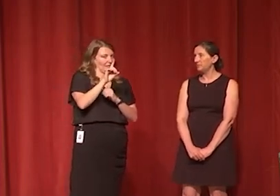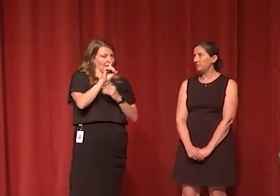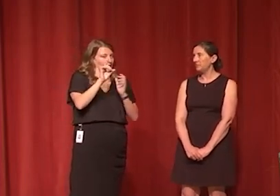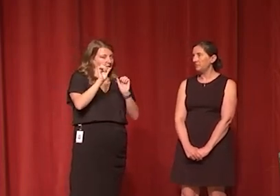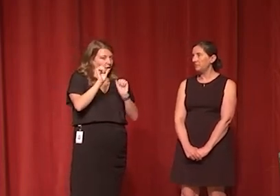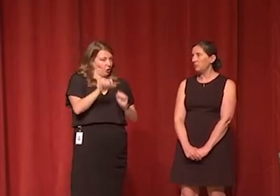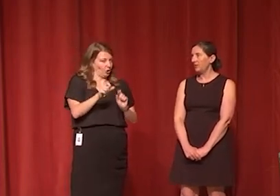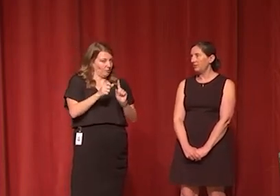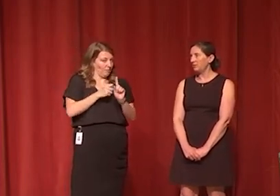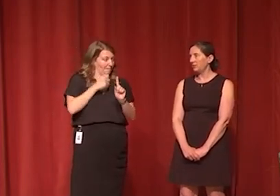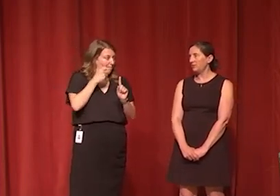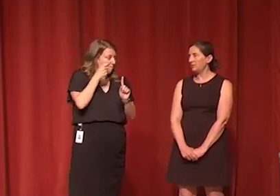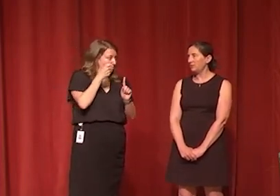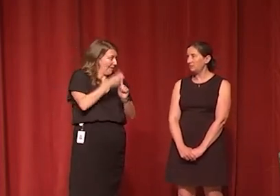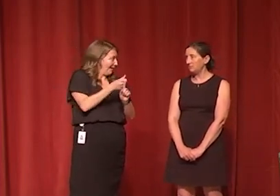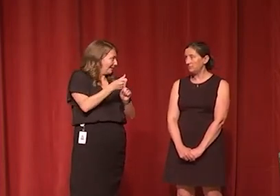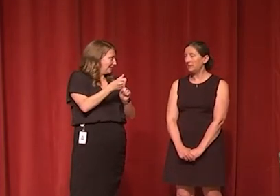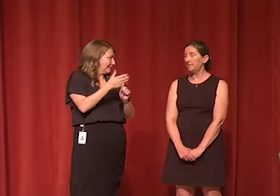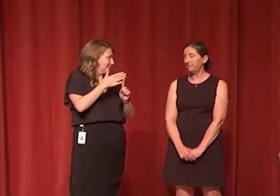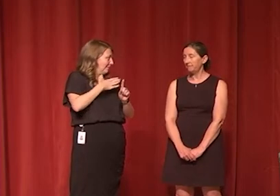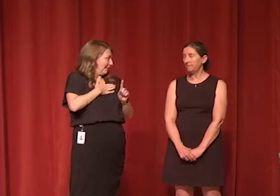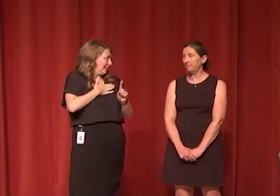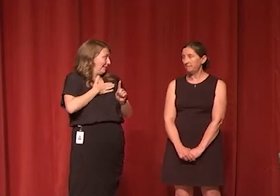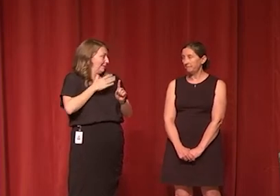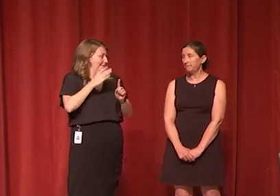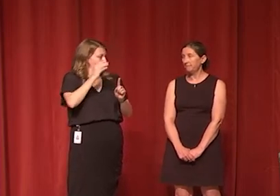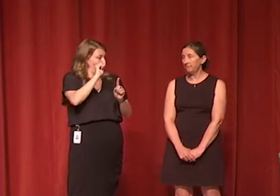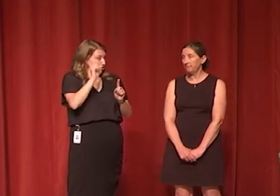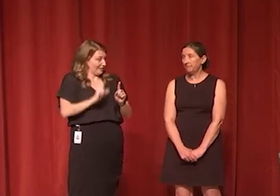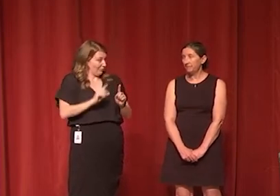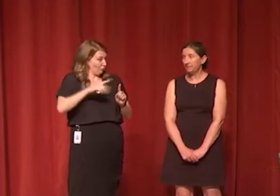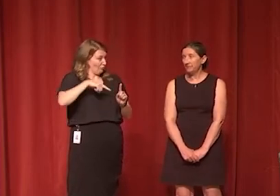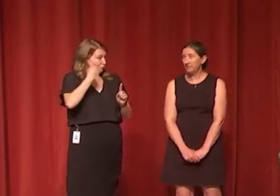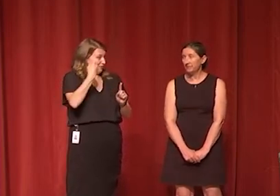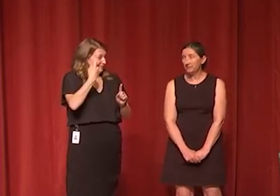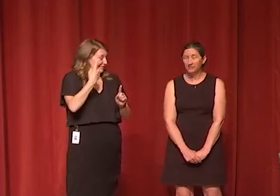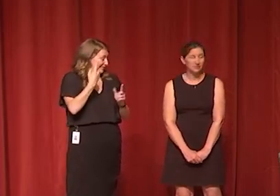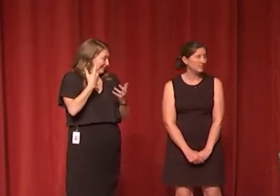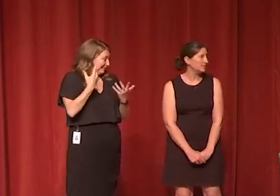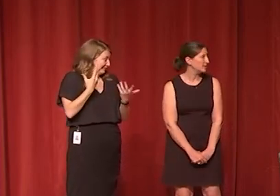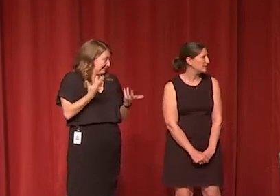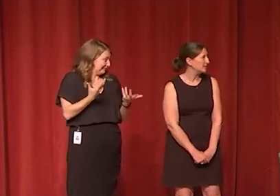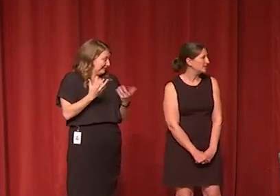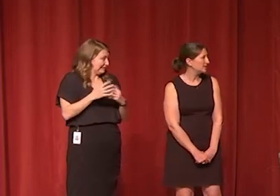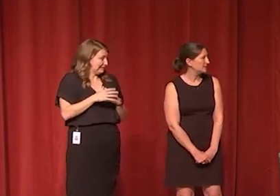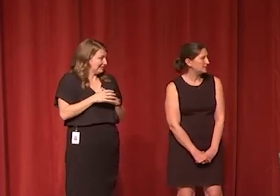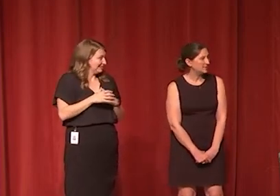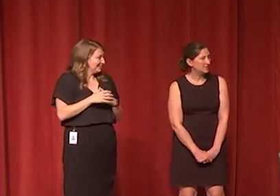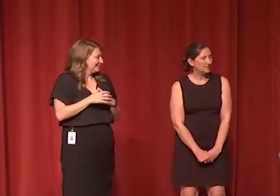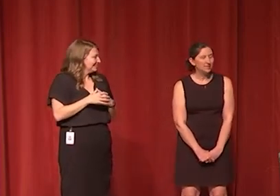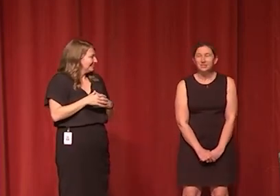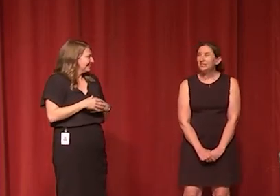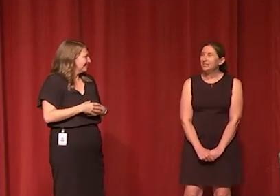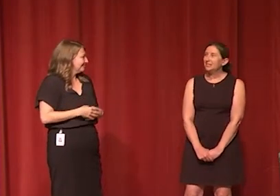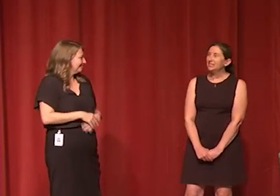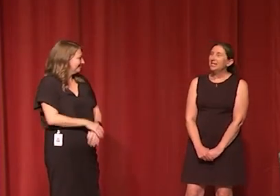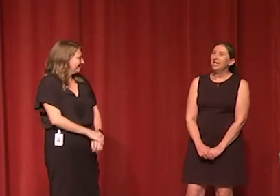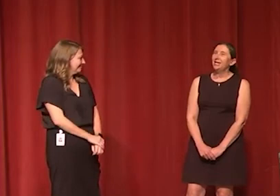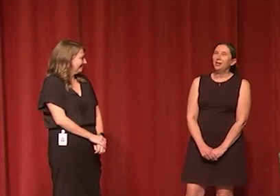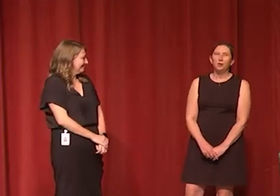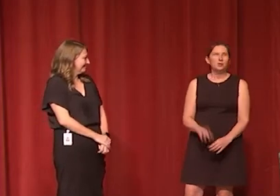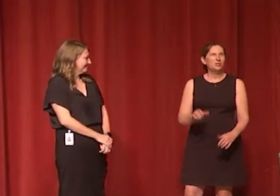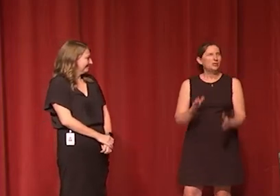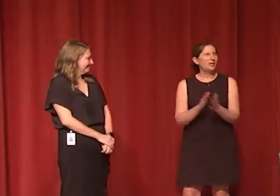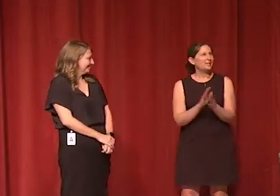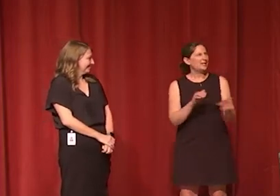stimulants? I'm embarrassed to say I'm a geropsychiatrist. I don't know the answer to that question. You should have Dr. Wallace answer